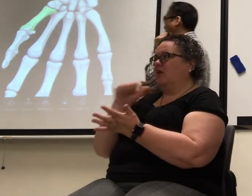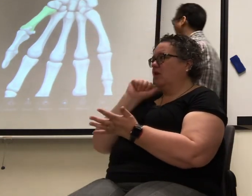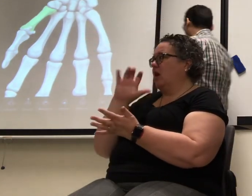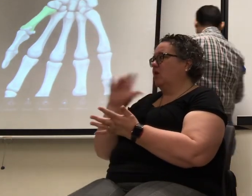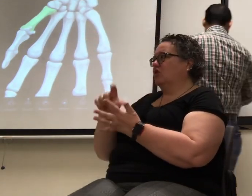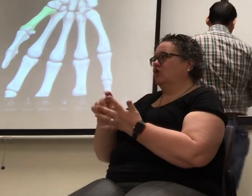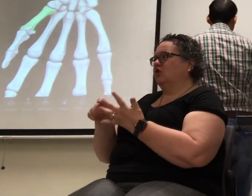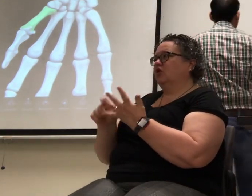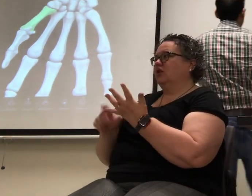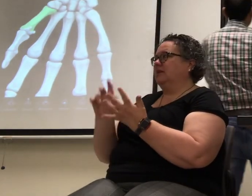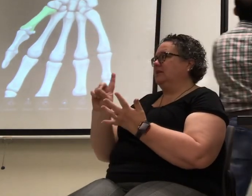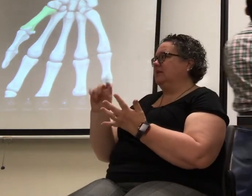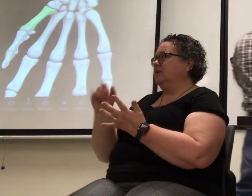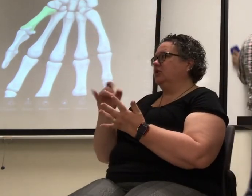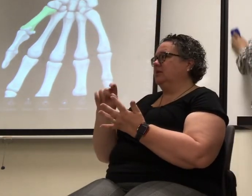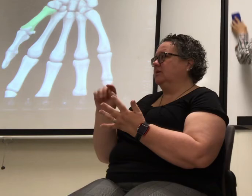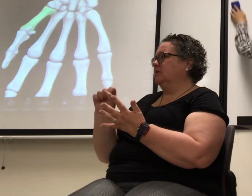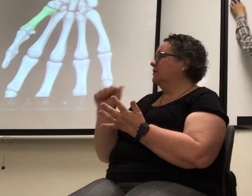Okay.